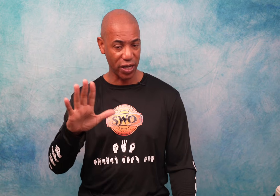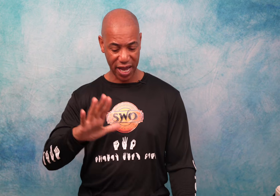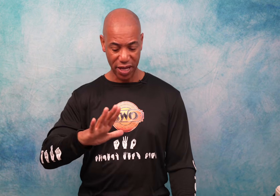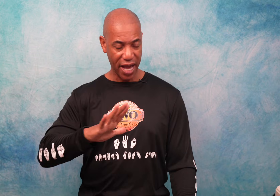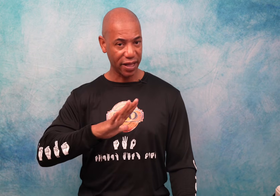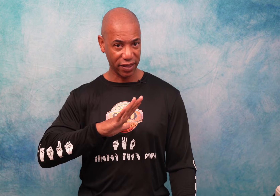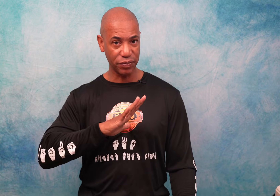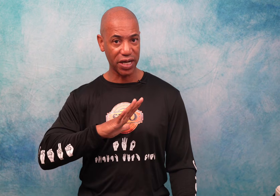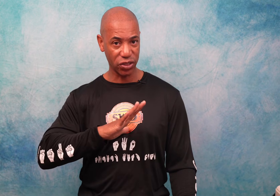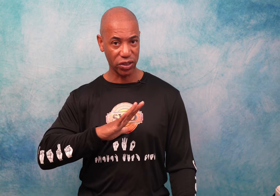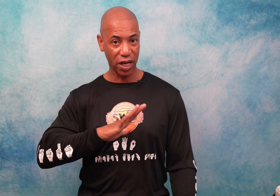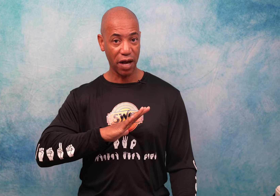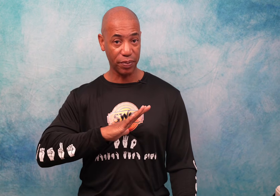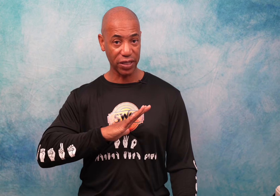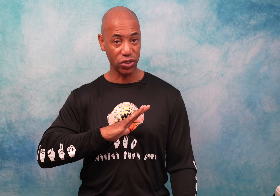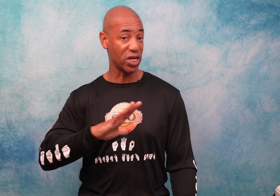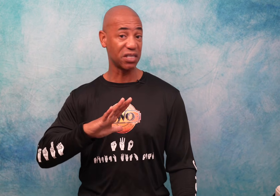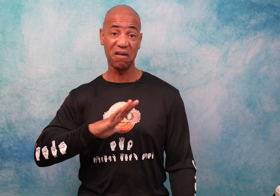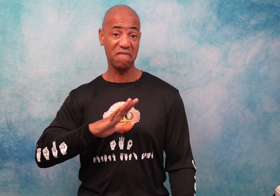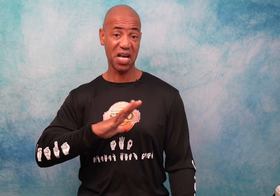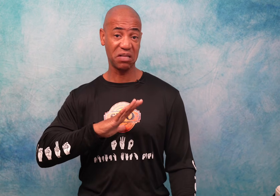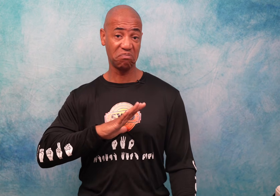hand, and the thumb touches up against the chest. Fine.